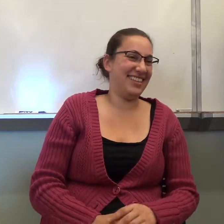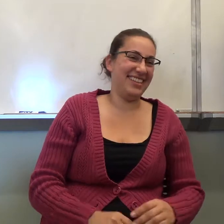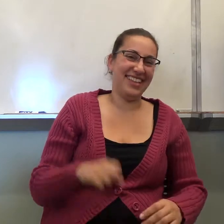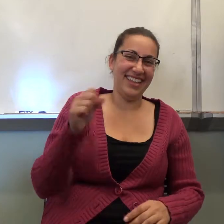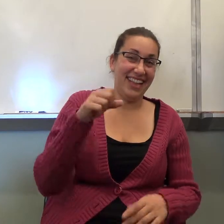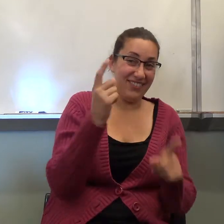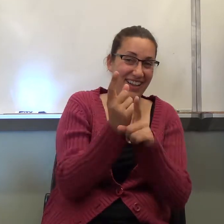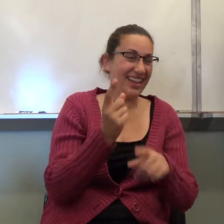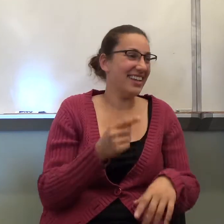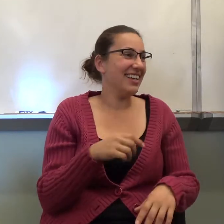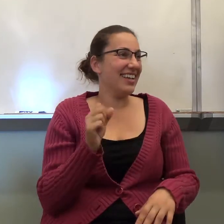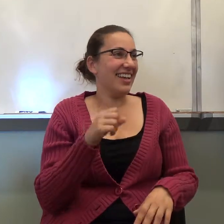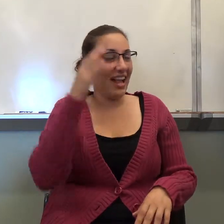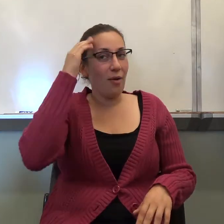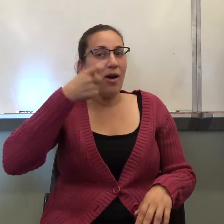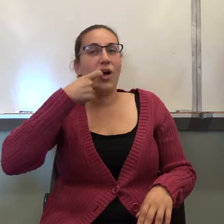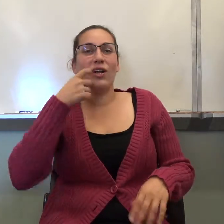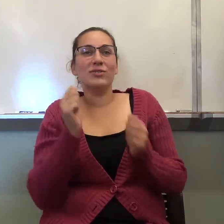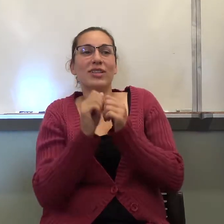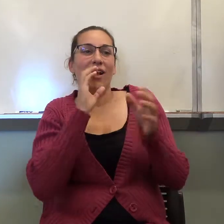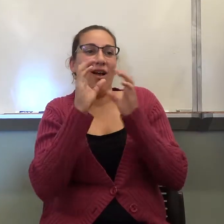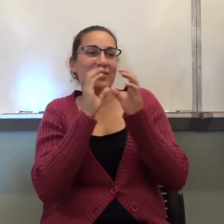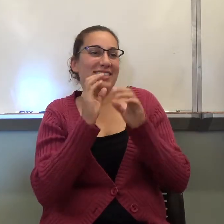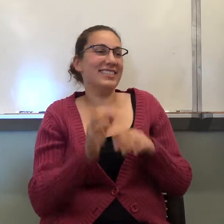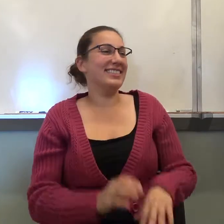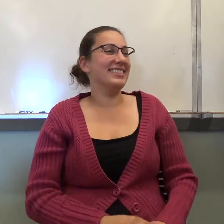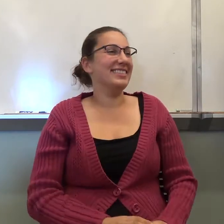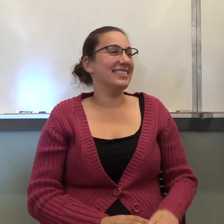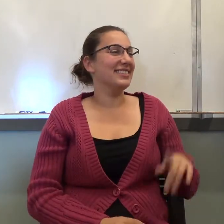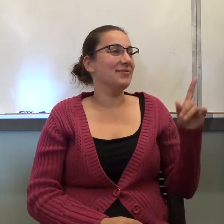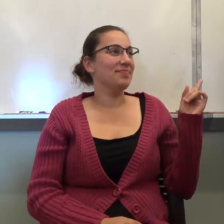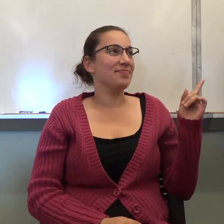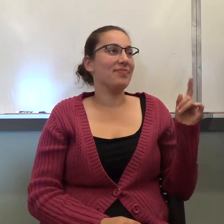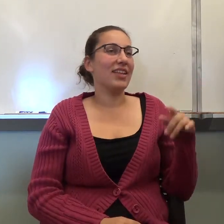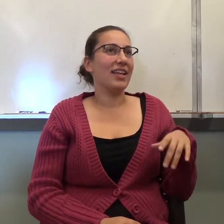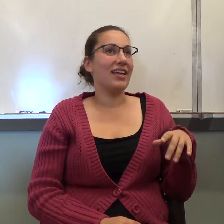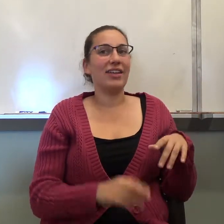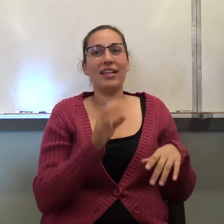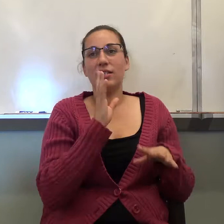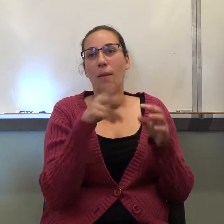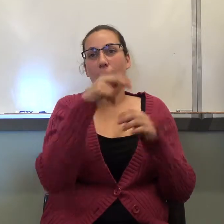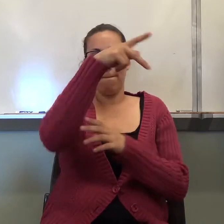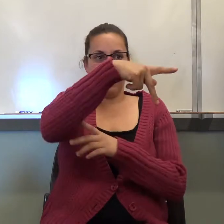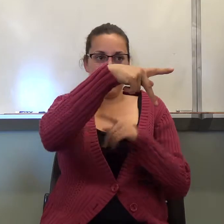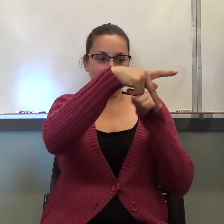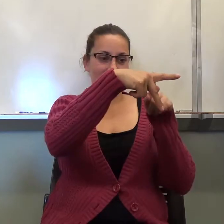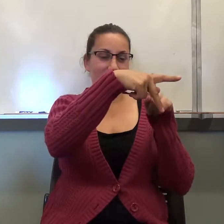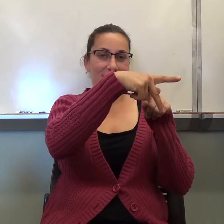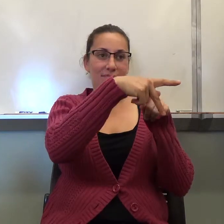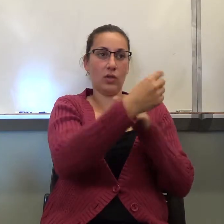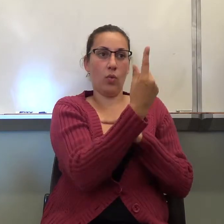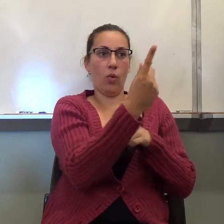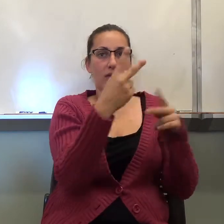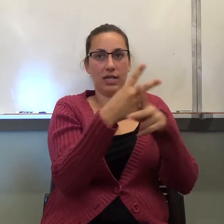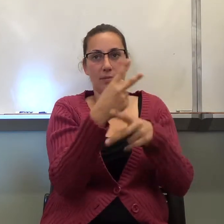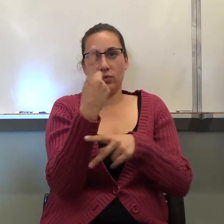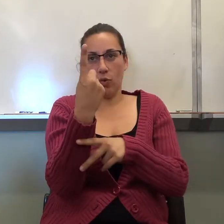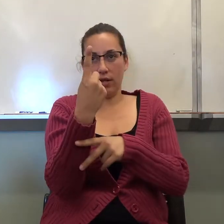All right, so here I've got a 2 times p, that would be 4p, and 1 times 1, which is just a denominator of 1, that's